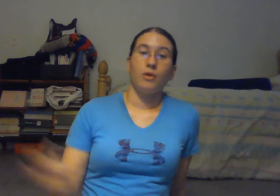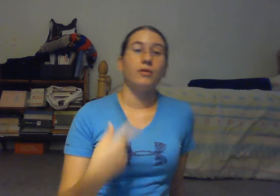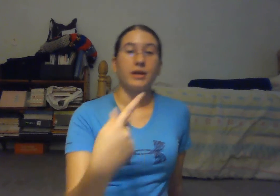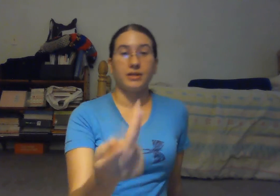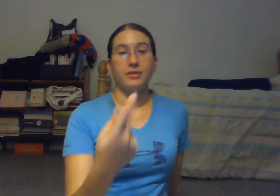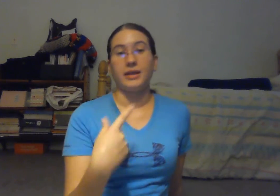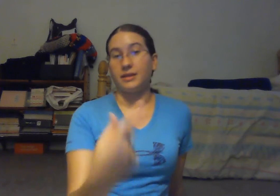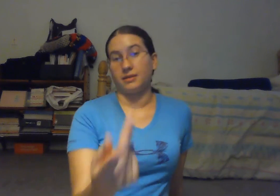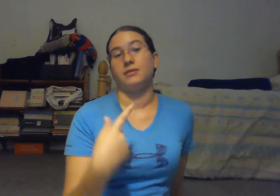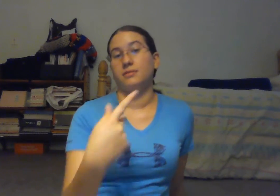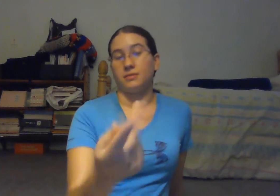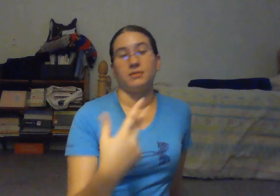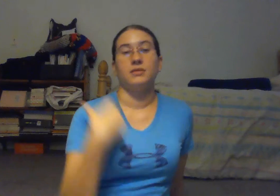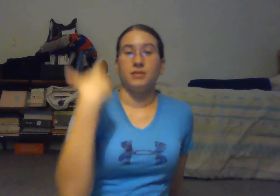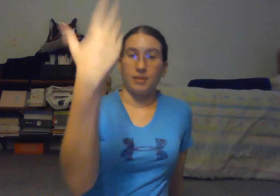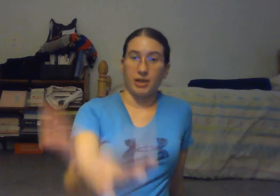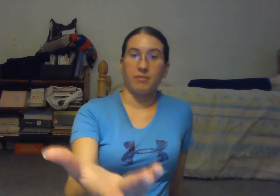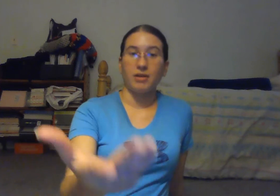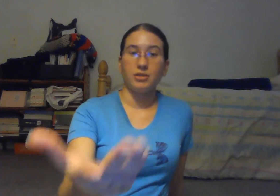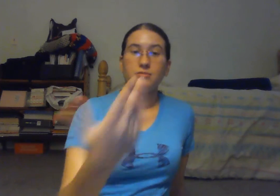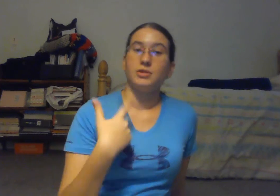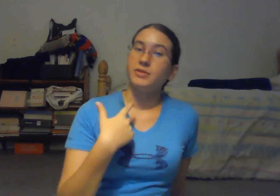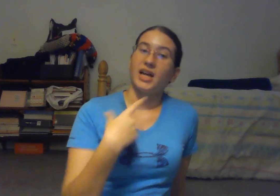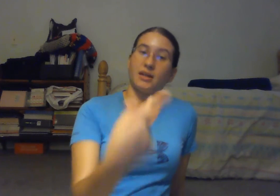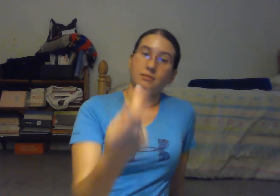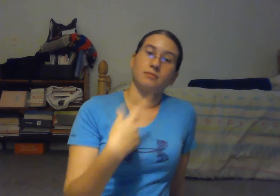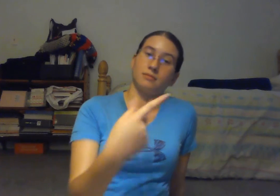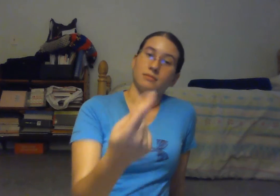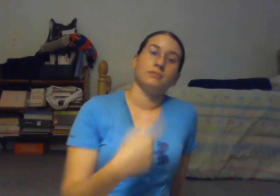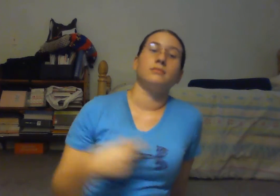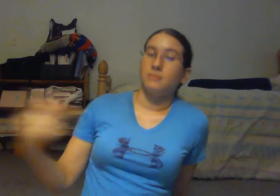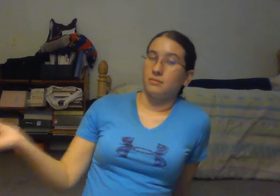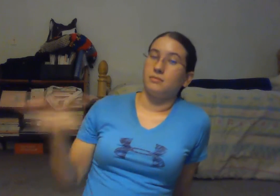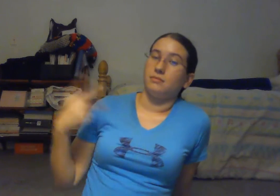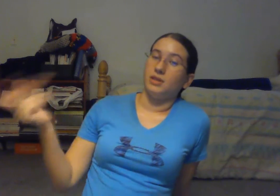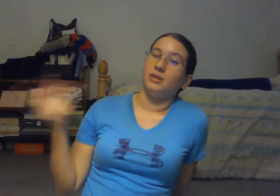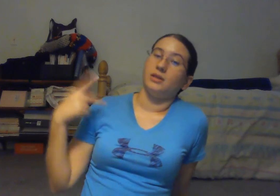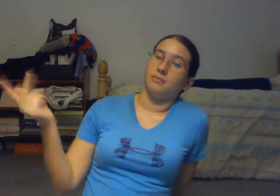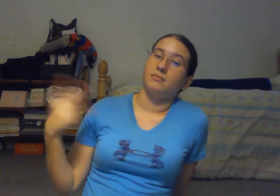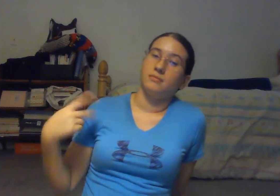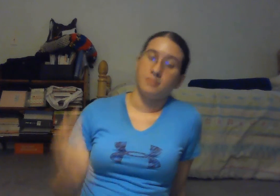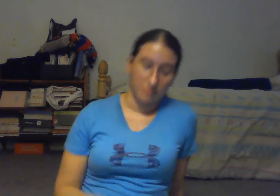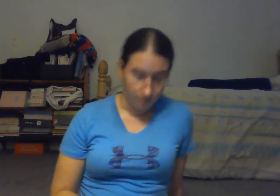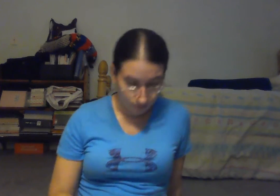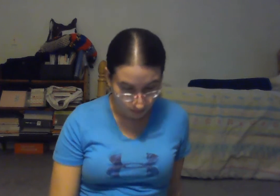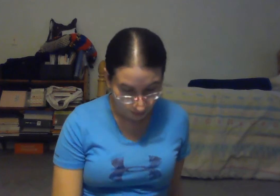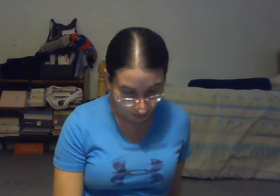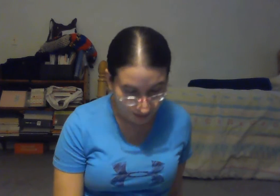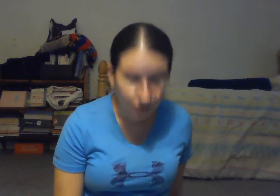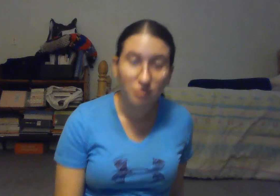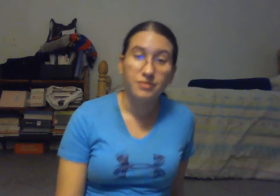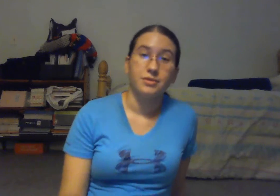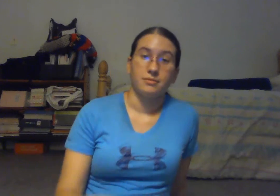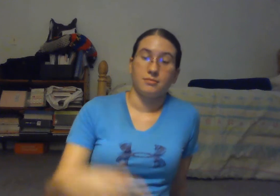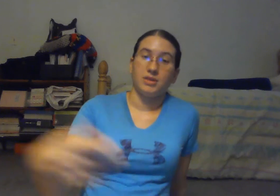Or I could do it like this. I'm talking about you and I. Me and him. Alright, 2 of you,